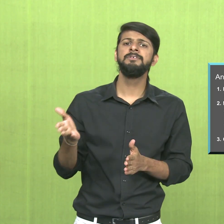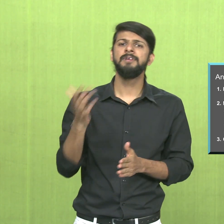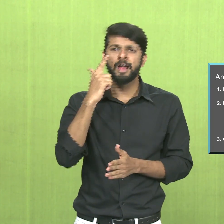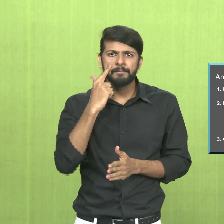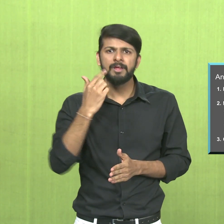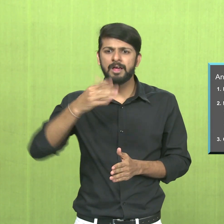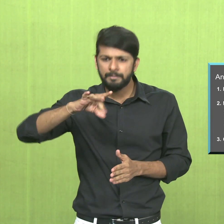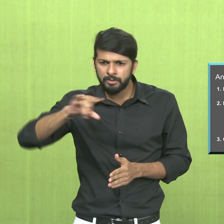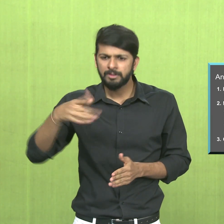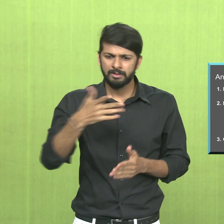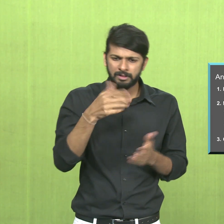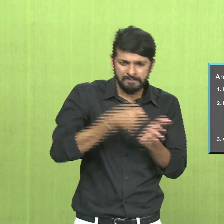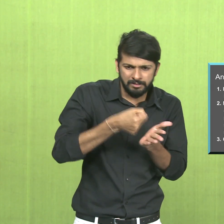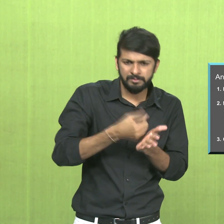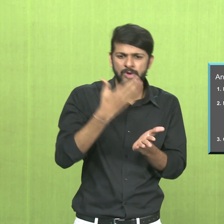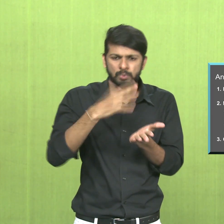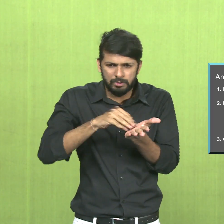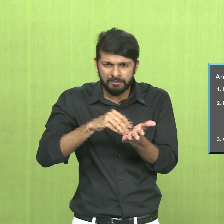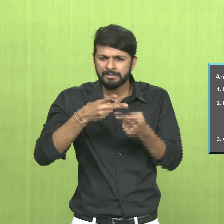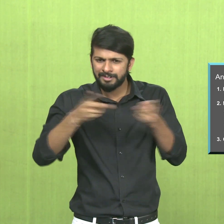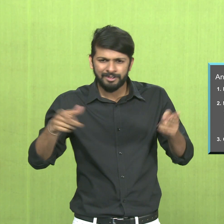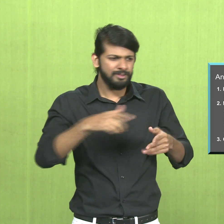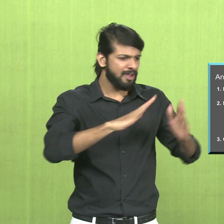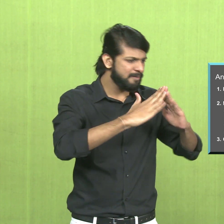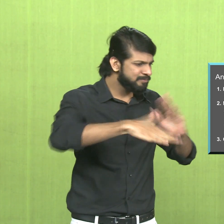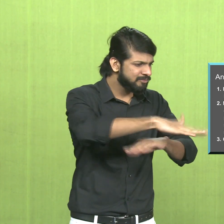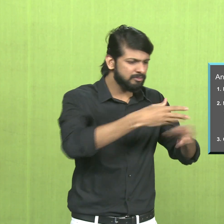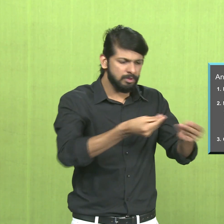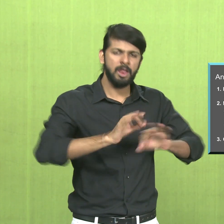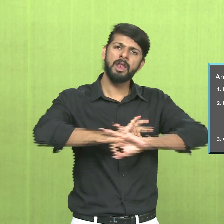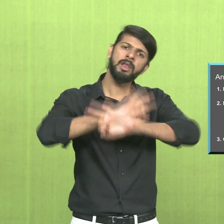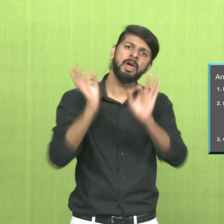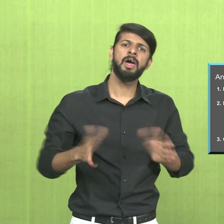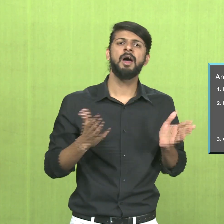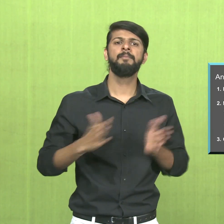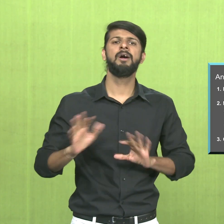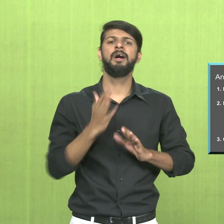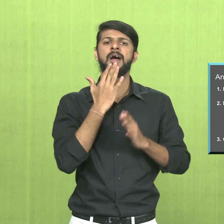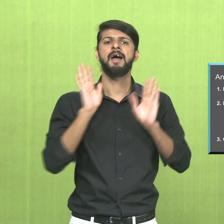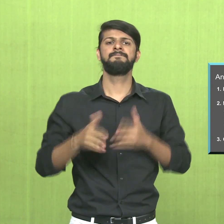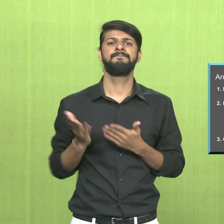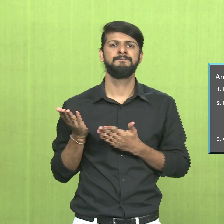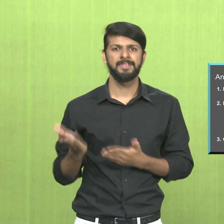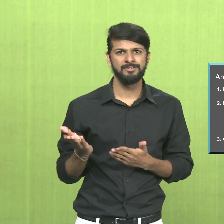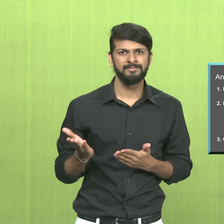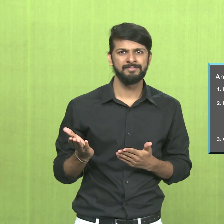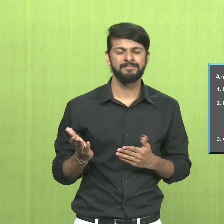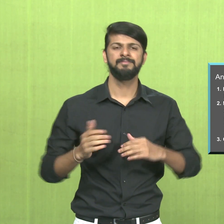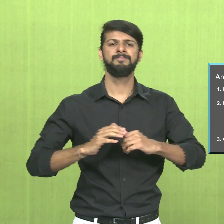necessarily have to buy things at home, don't necessarily have to buy things from the market. There are a lot of items available at home which can